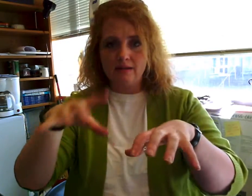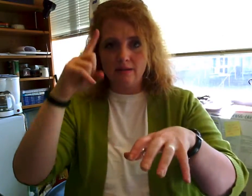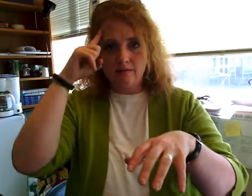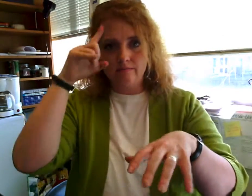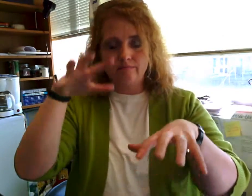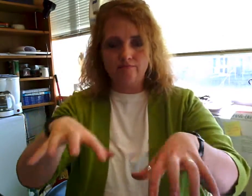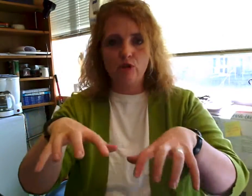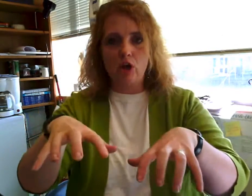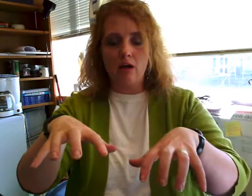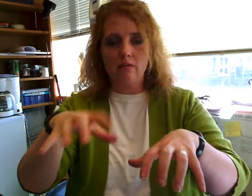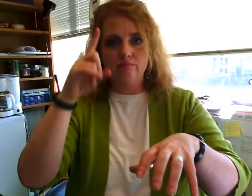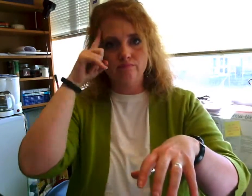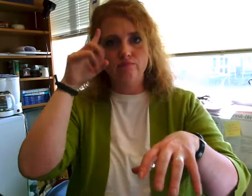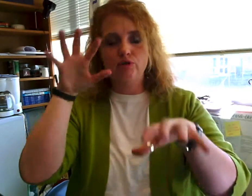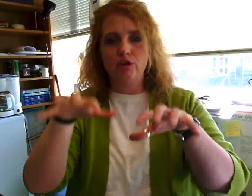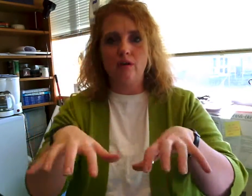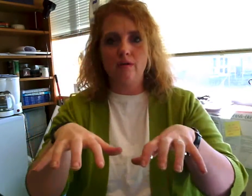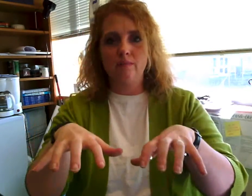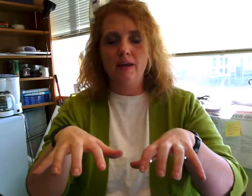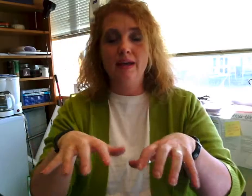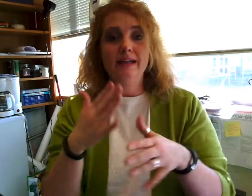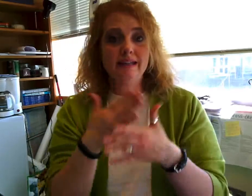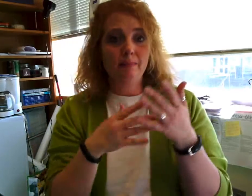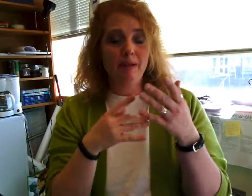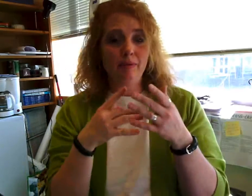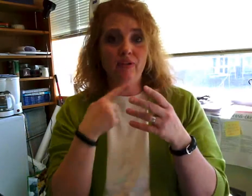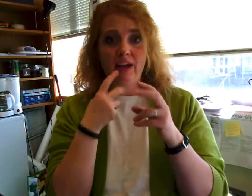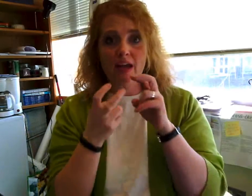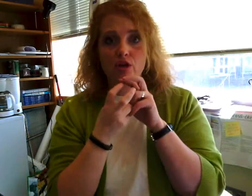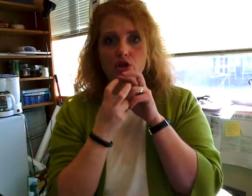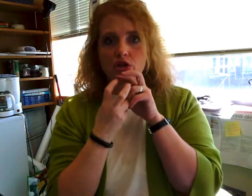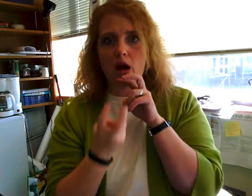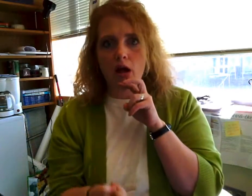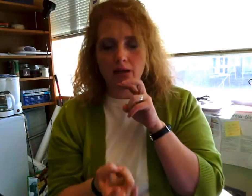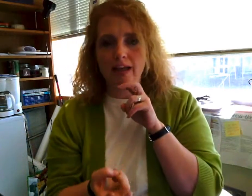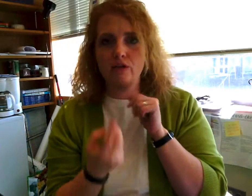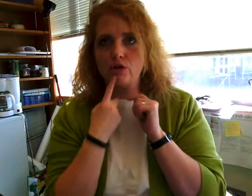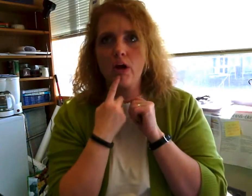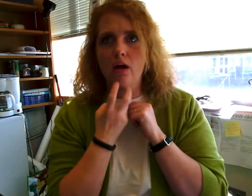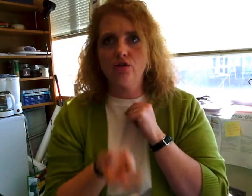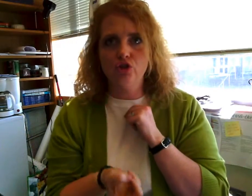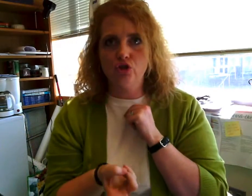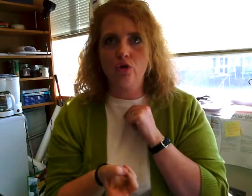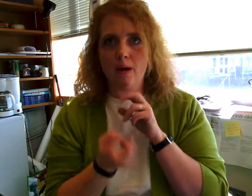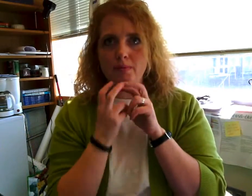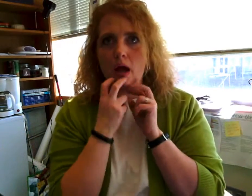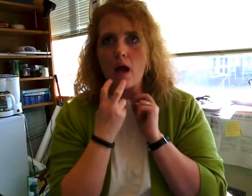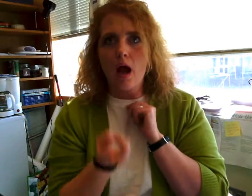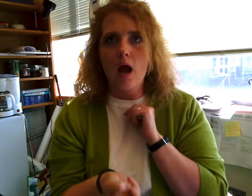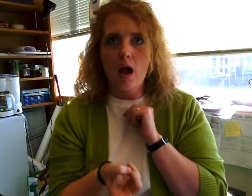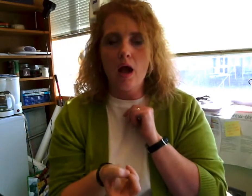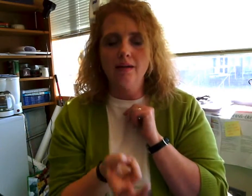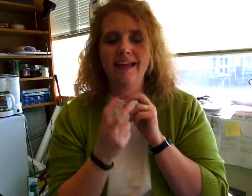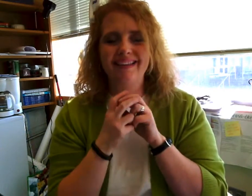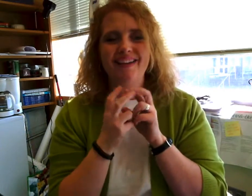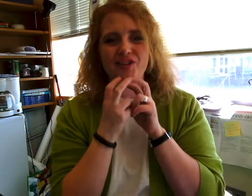freeze. Shock. Shock. Some people say shock, like their jaws just dropped. Like that,